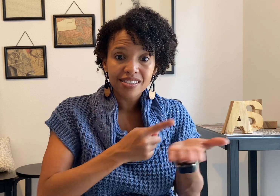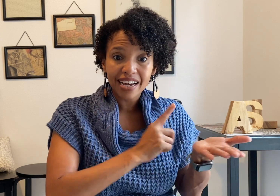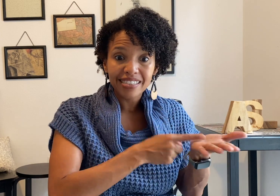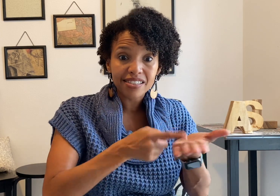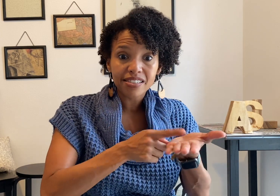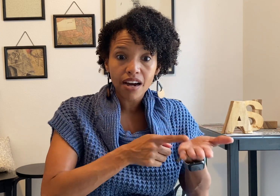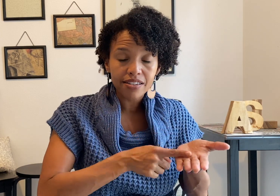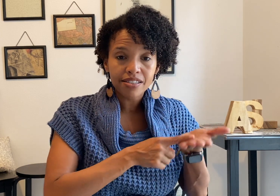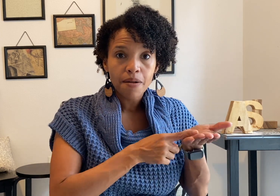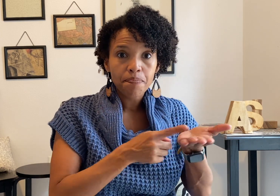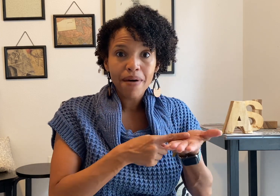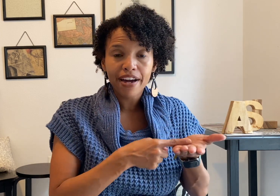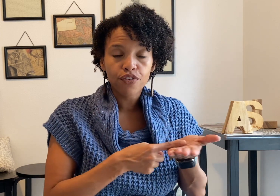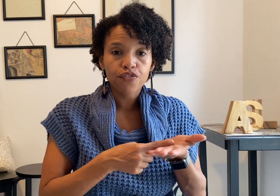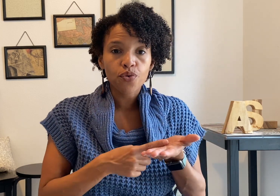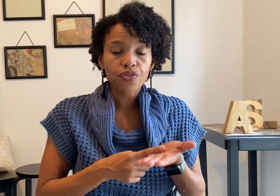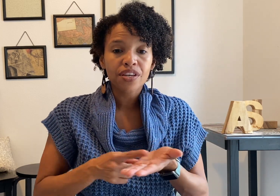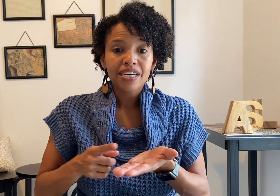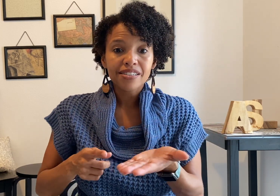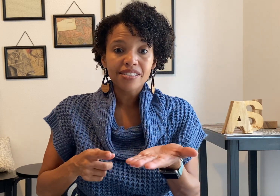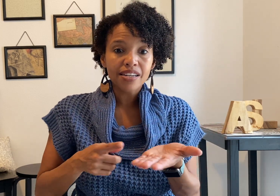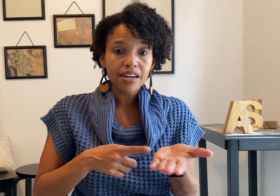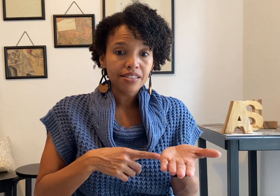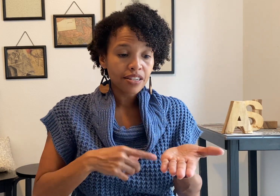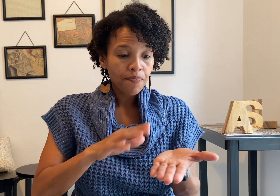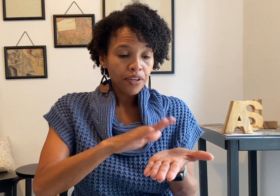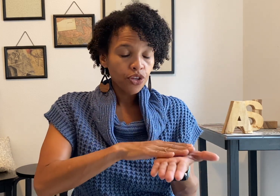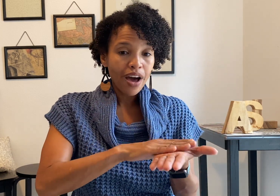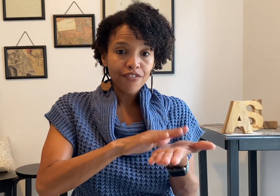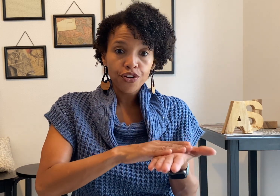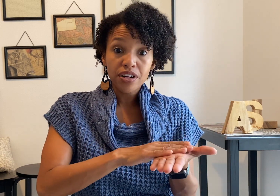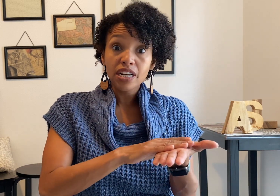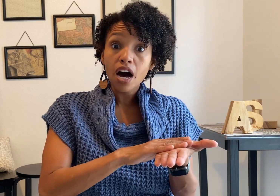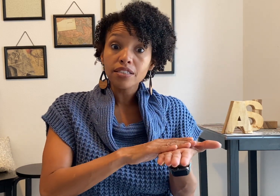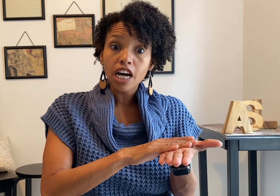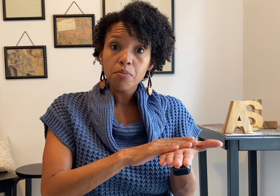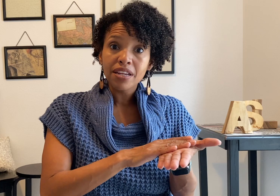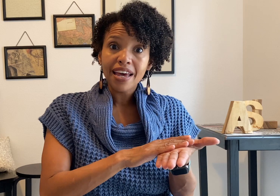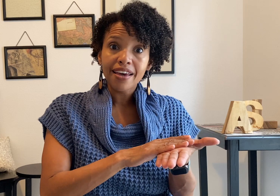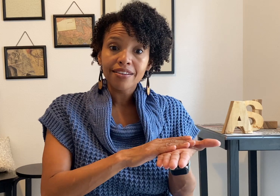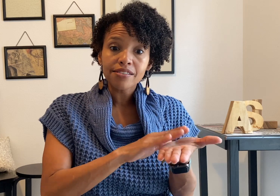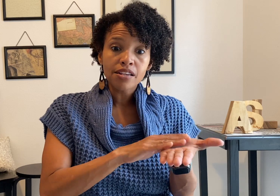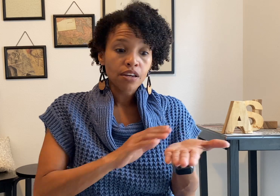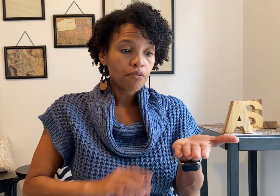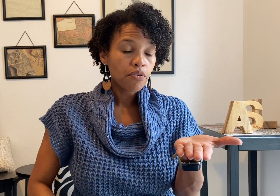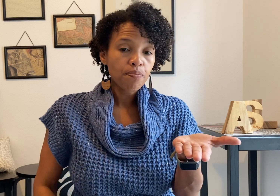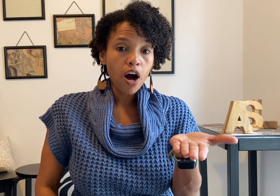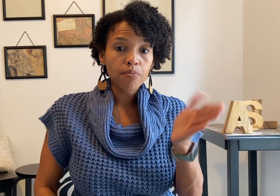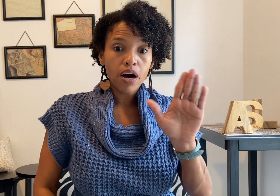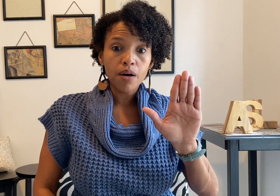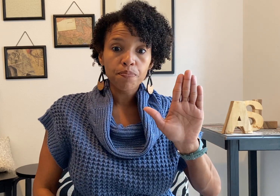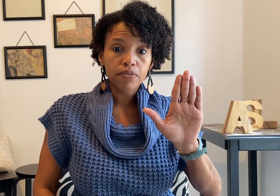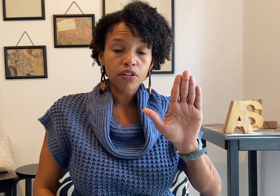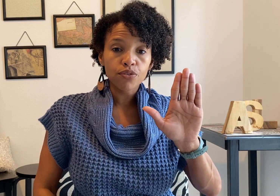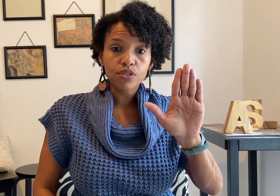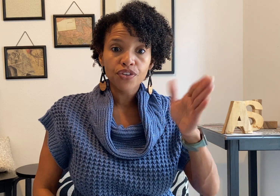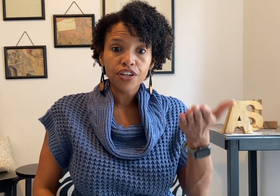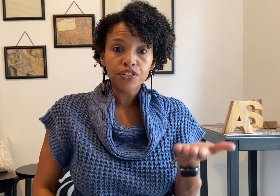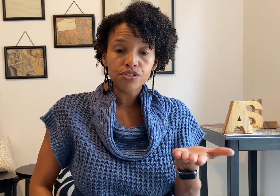sign discuss, back and forth. Discuss, you have your non-dominant hand, palm up, closed fingers,